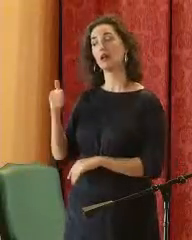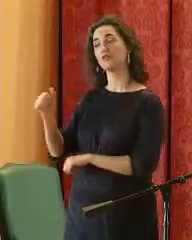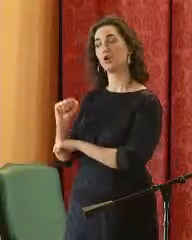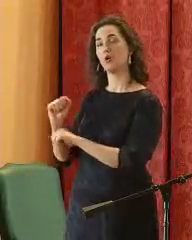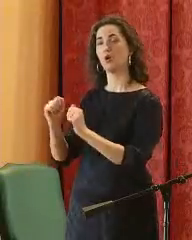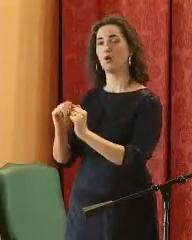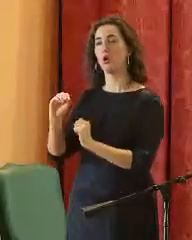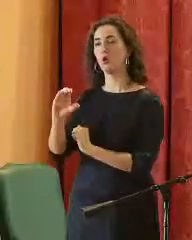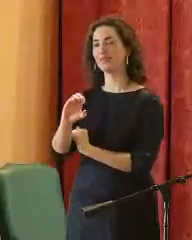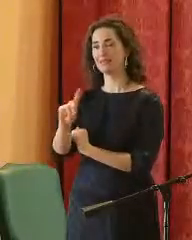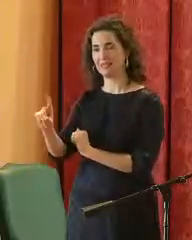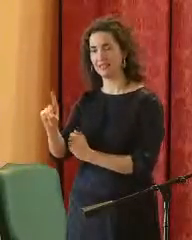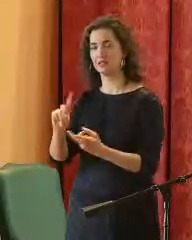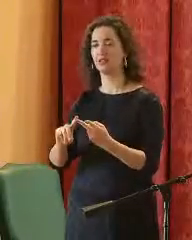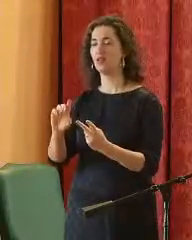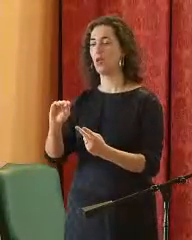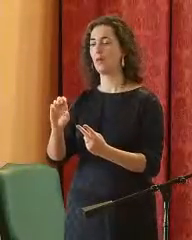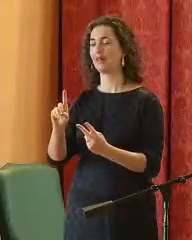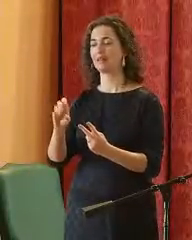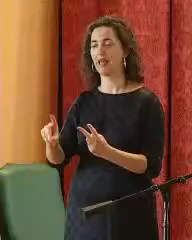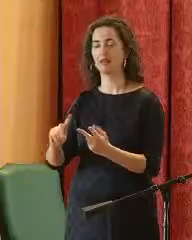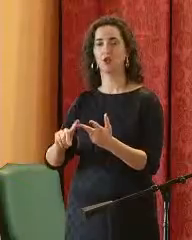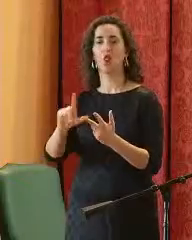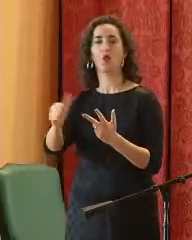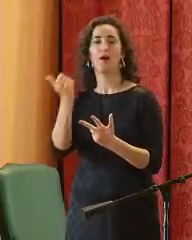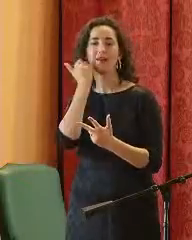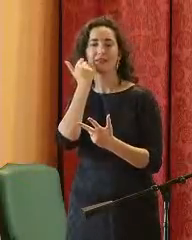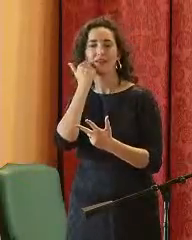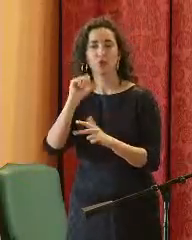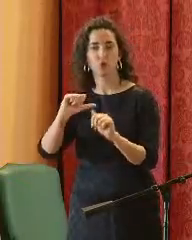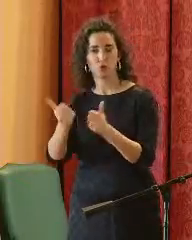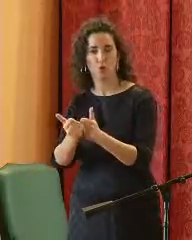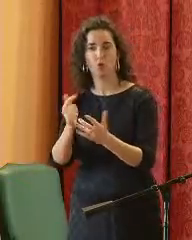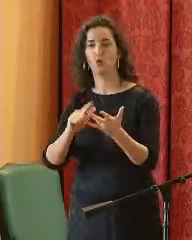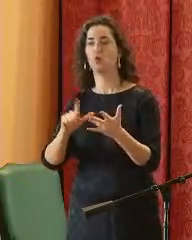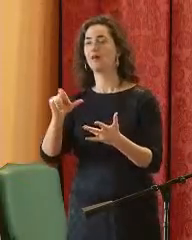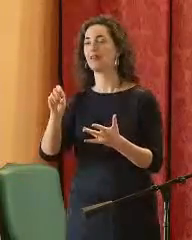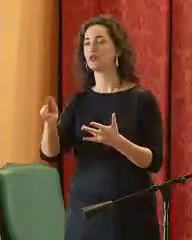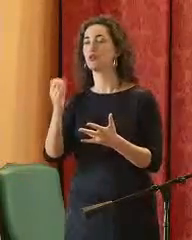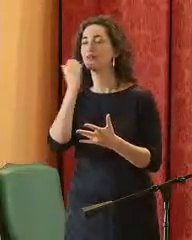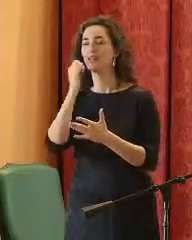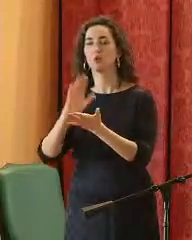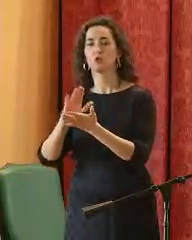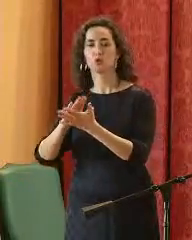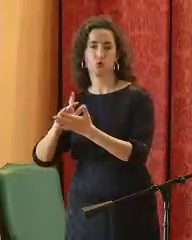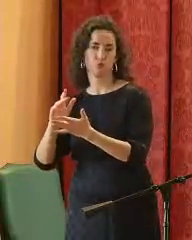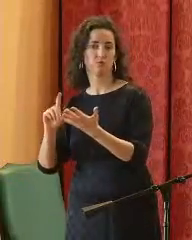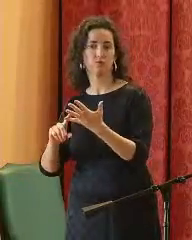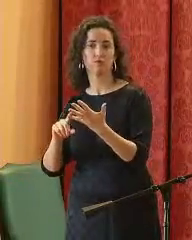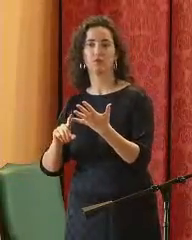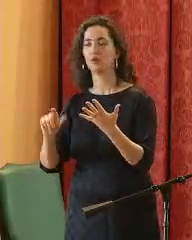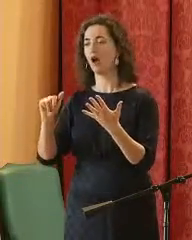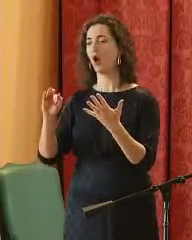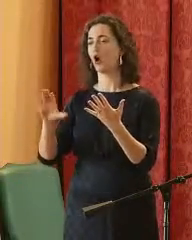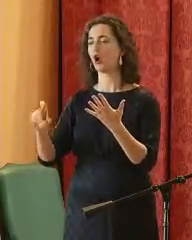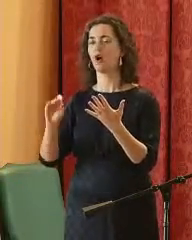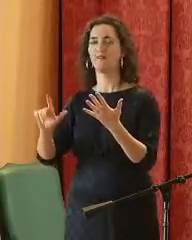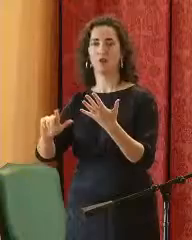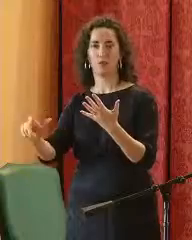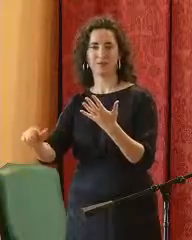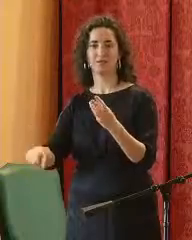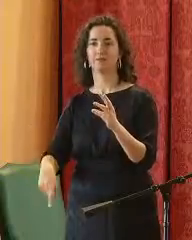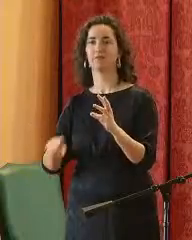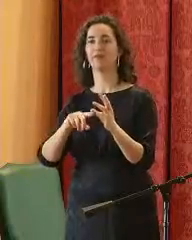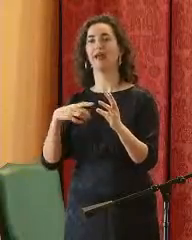OCDD, Medicaid, the Louisiana Dental Association, LSU Dental School of Dentistry, ARC of Louisiana, Healthy